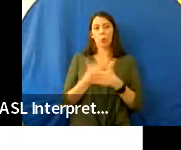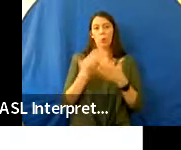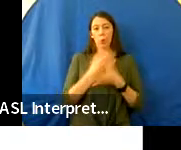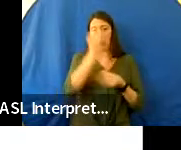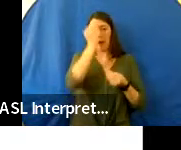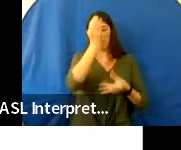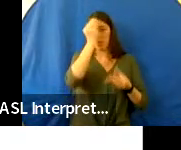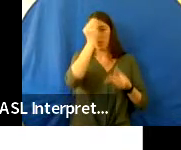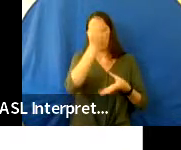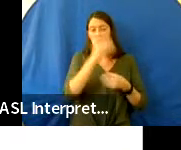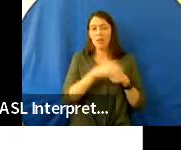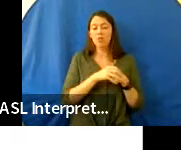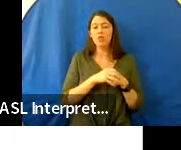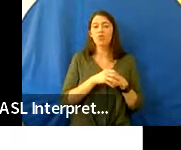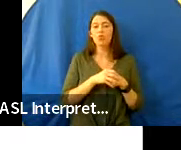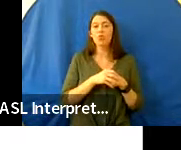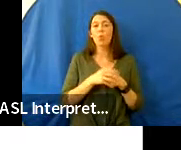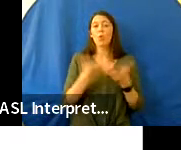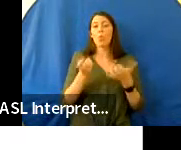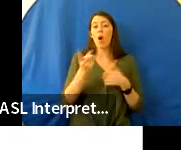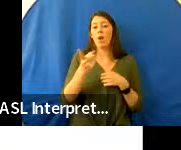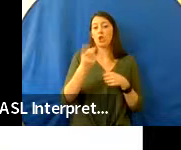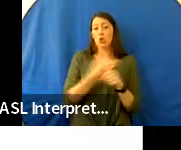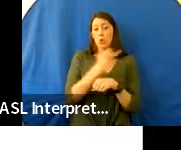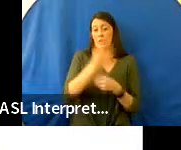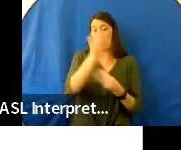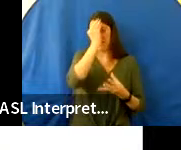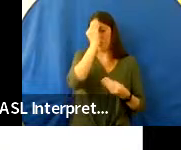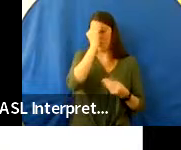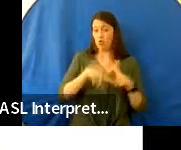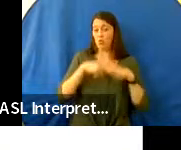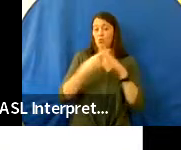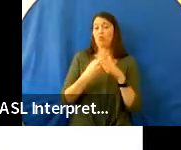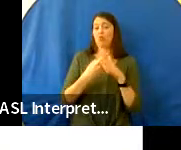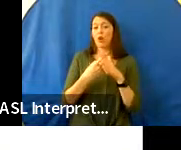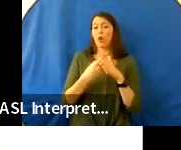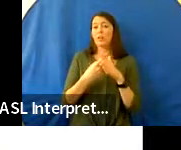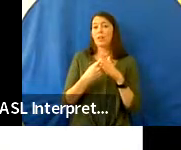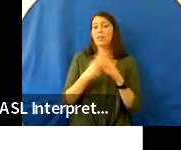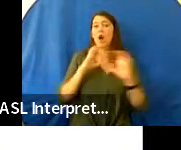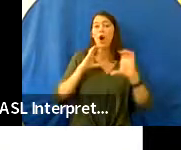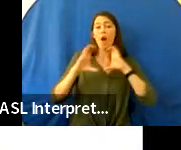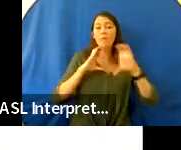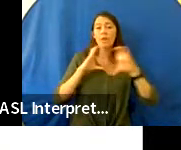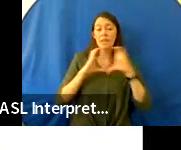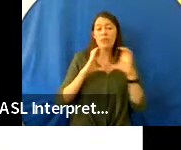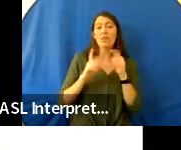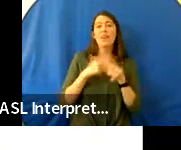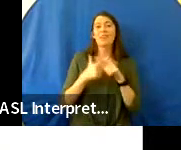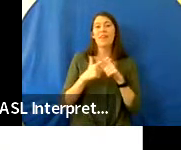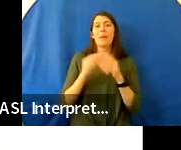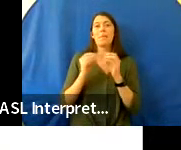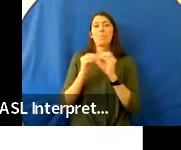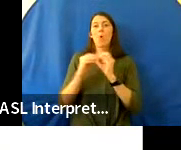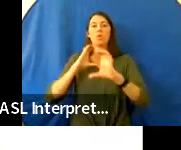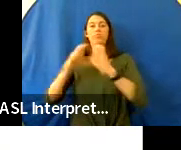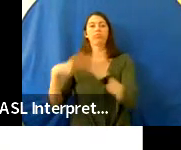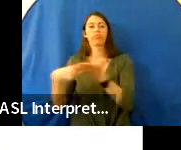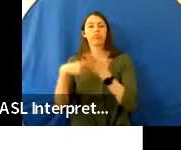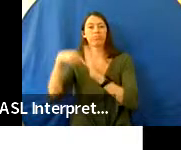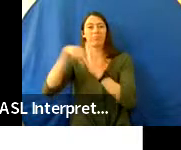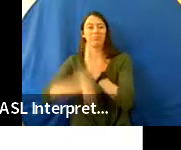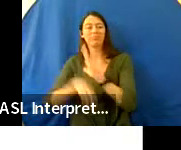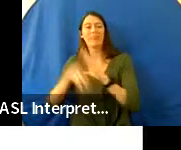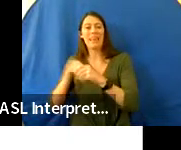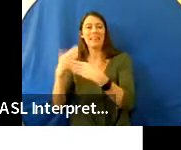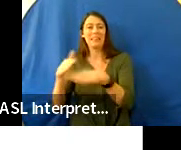the conversation that we really hope to have in the breakout sessions. So Donata, thank you.